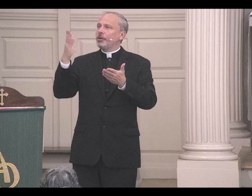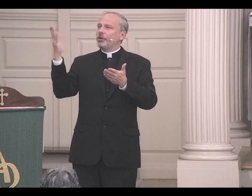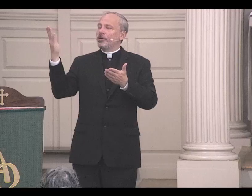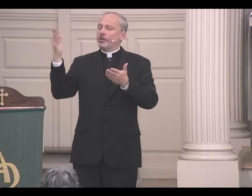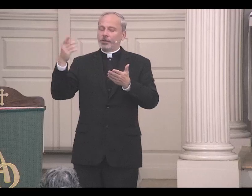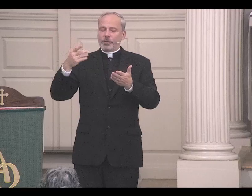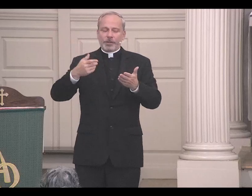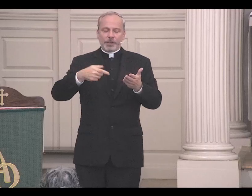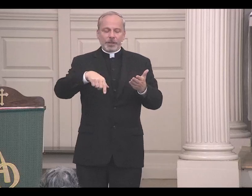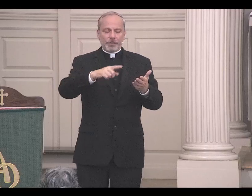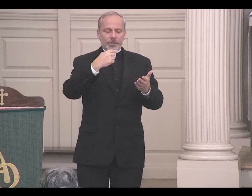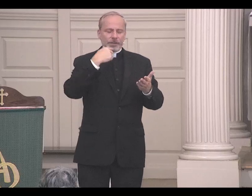of the Lord.